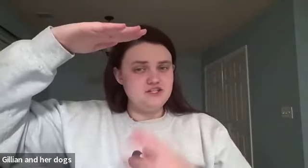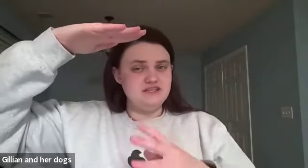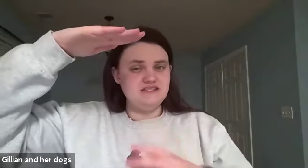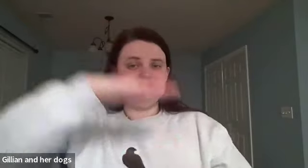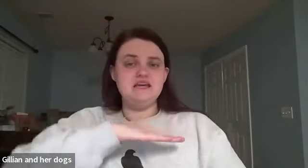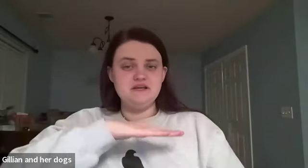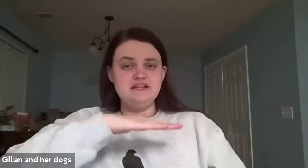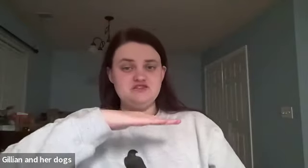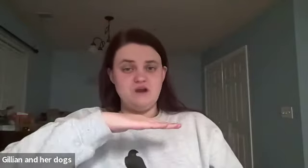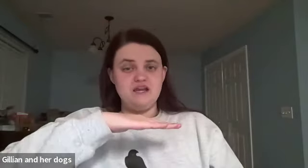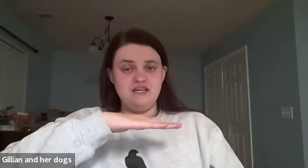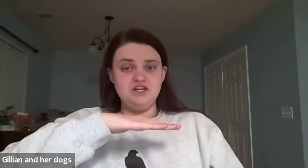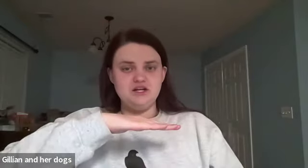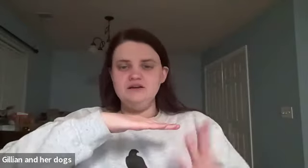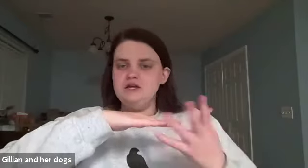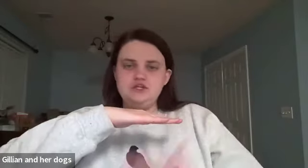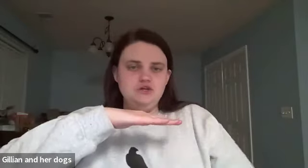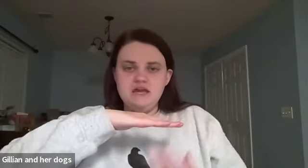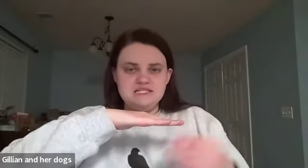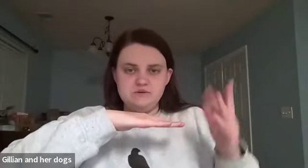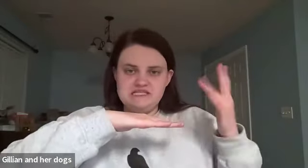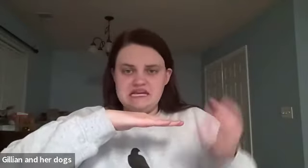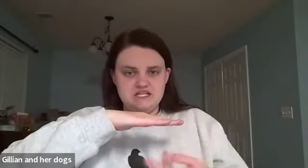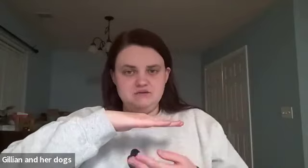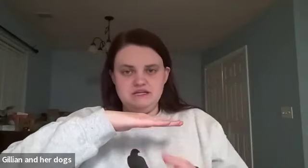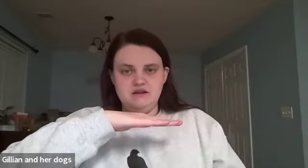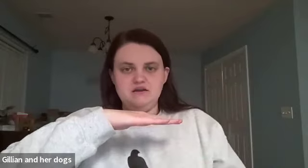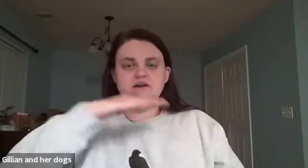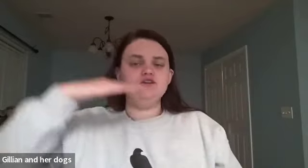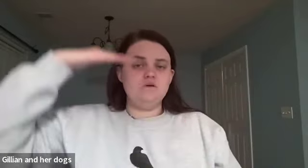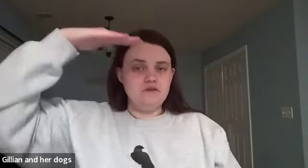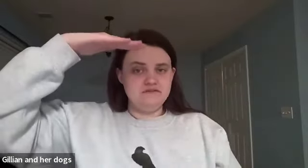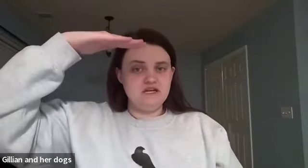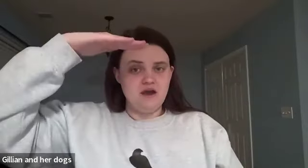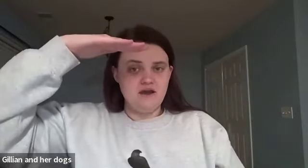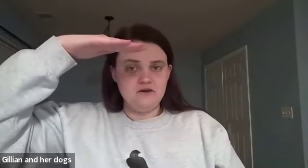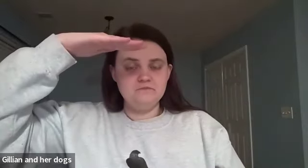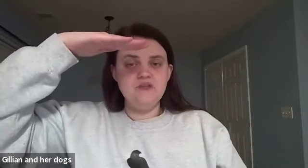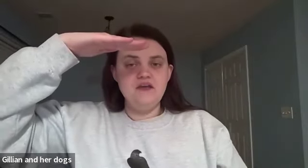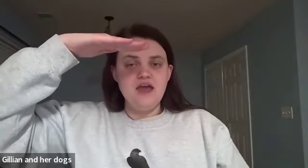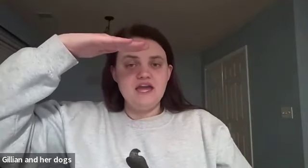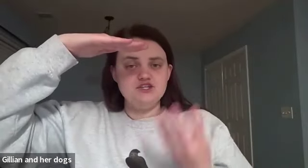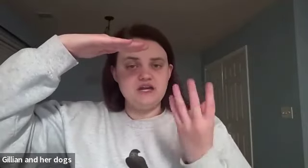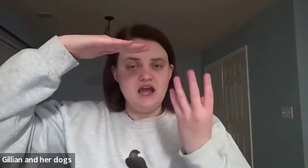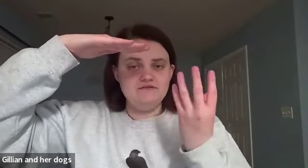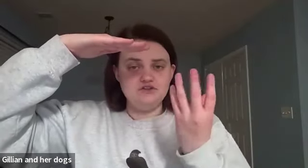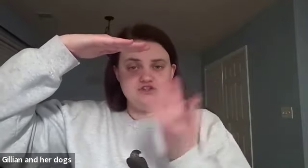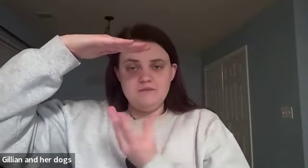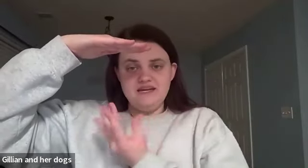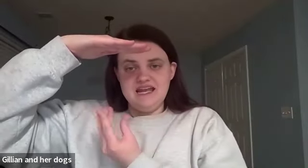so you can see. Typically it's right here. You can't see what this hand is doing down here. I'm gonna lift it up higher. And you're gonna have your dominant